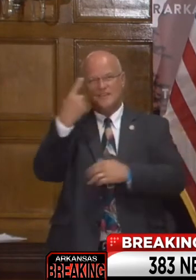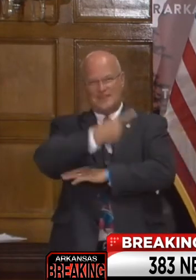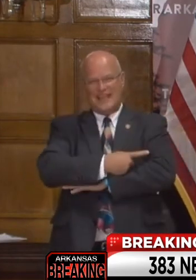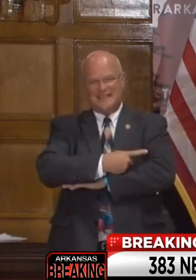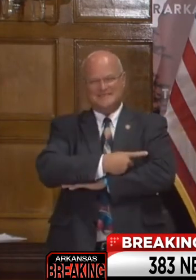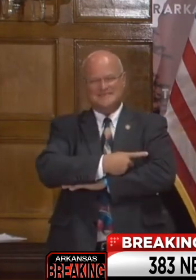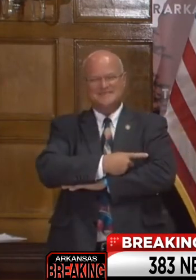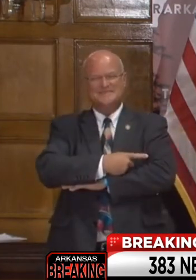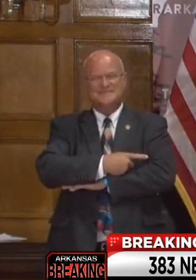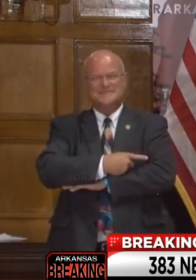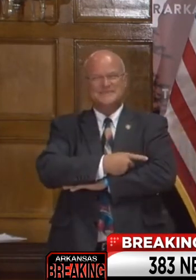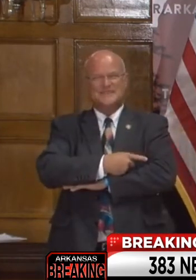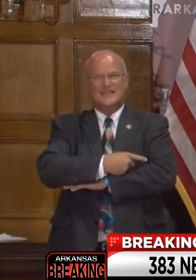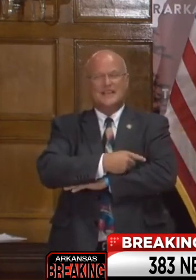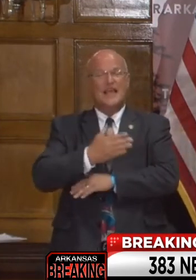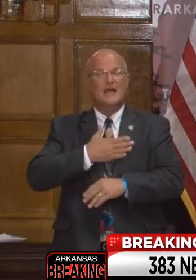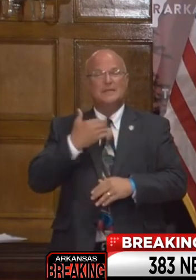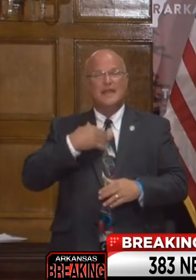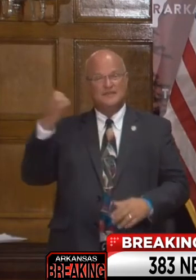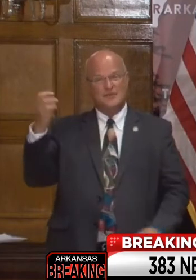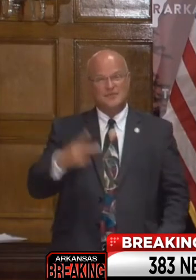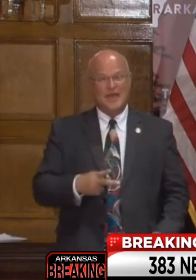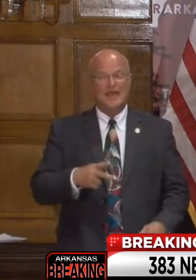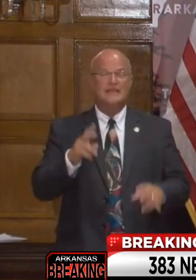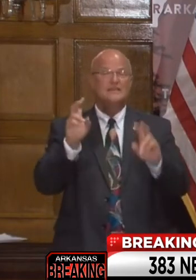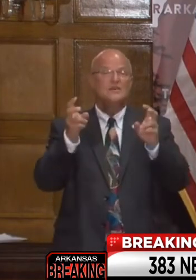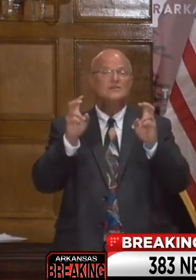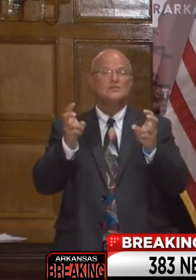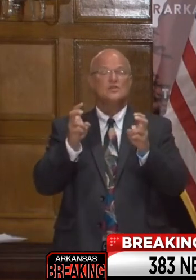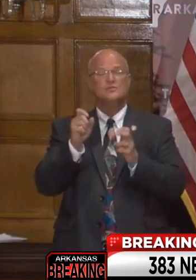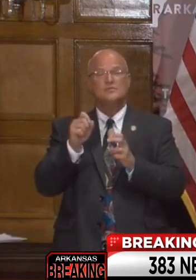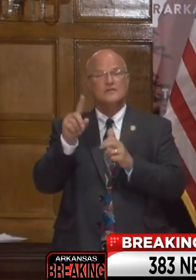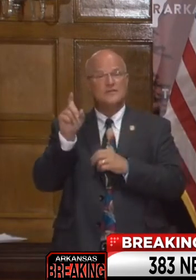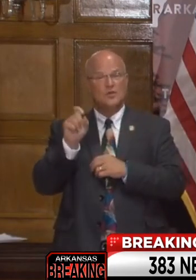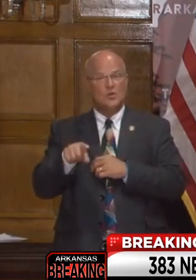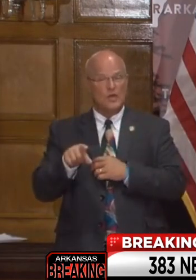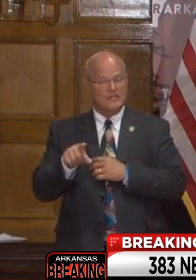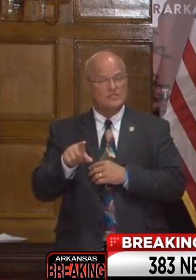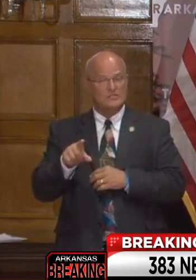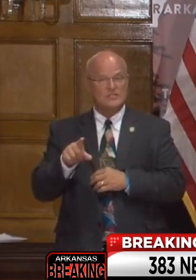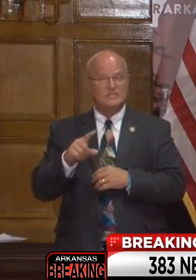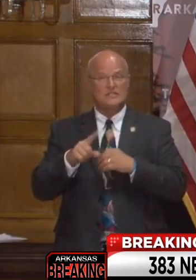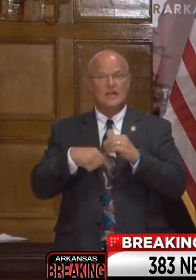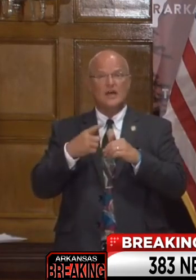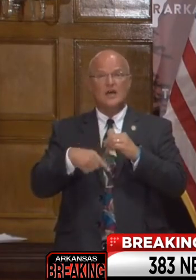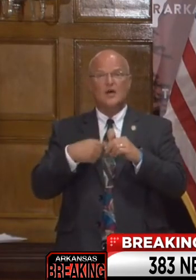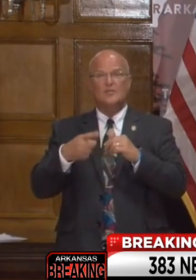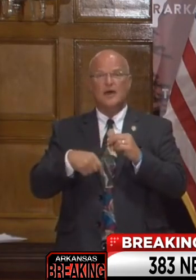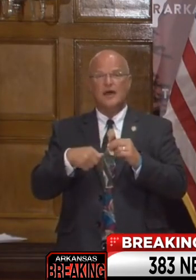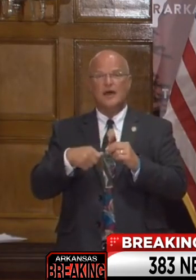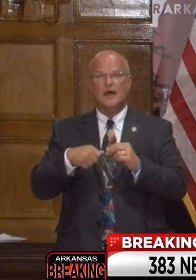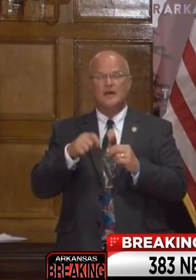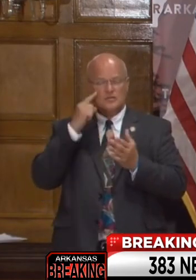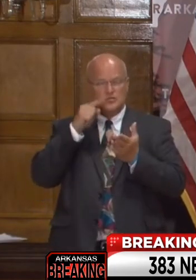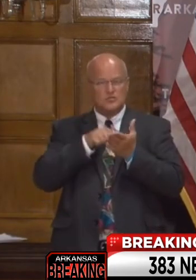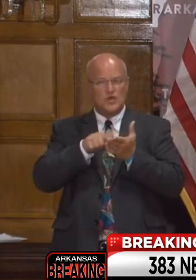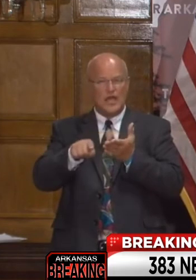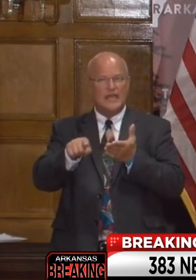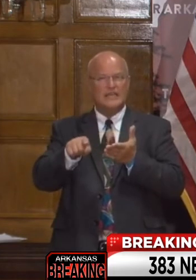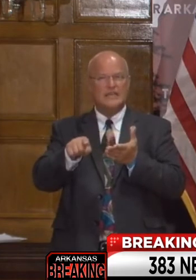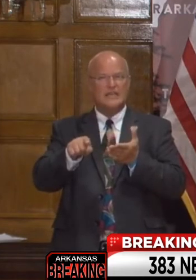day, but so glad to have you back. In terms of the questions about